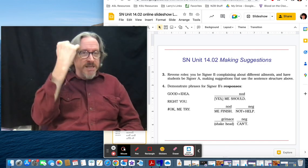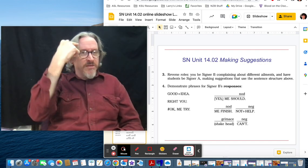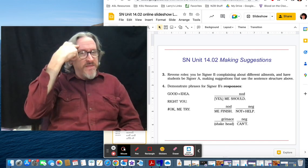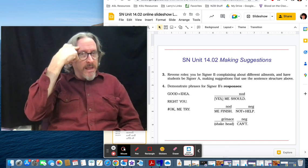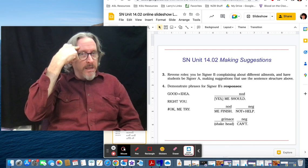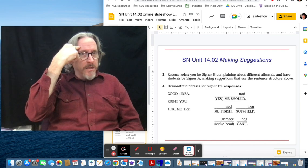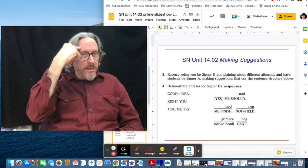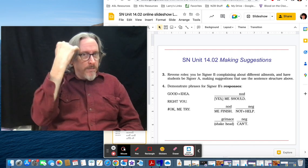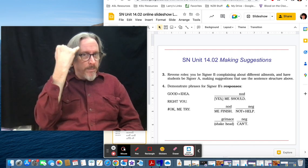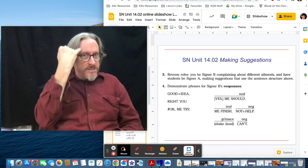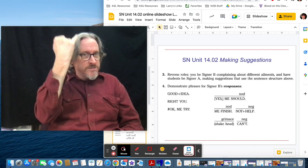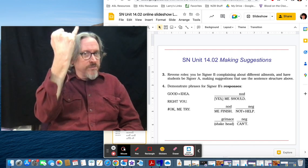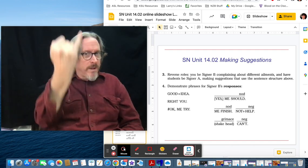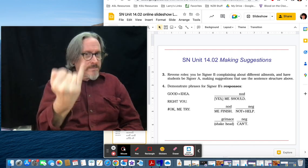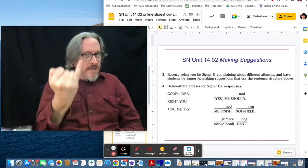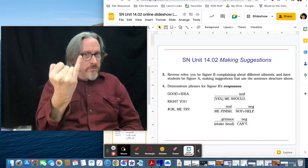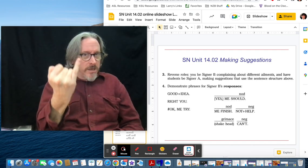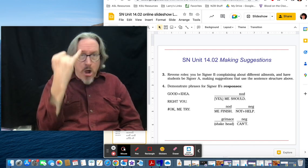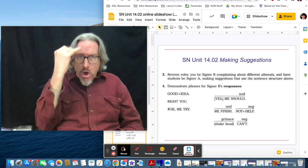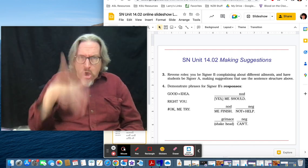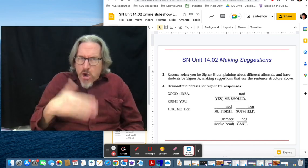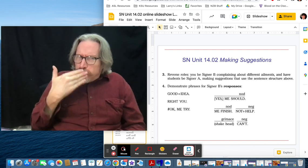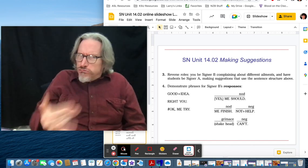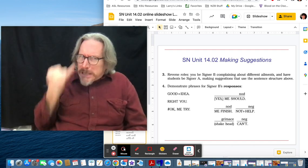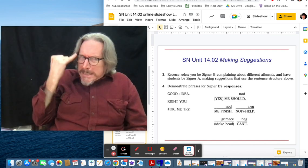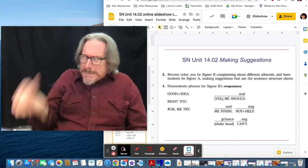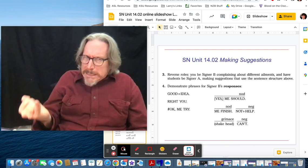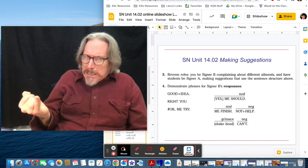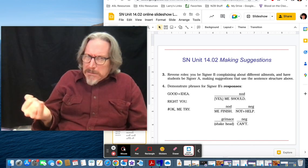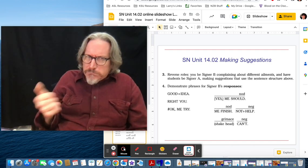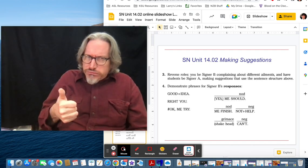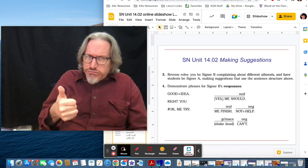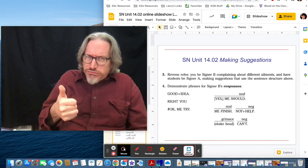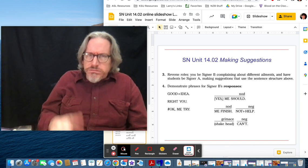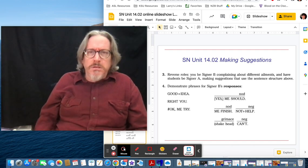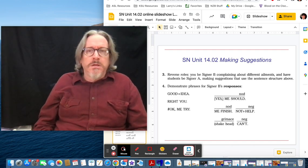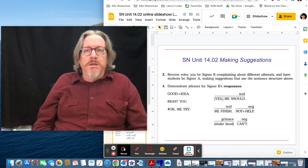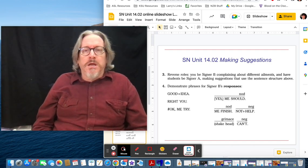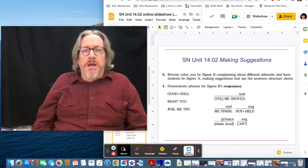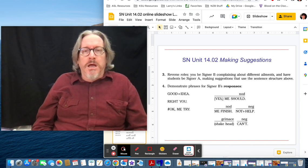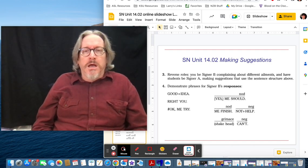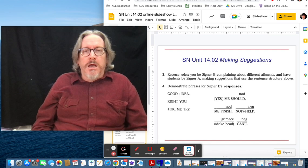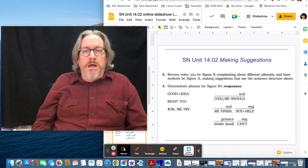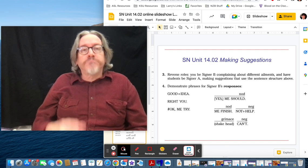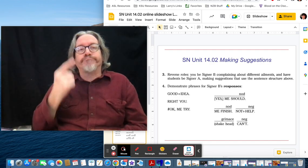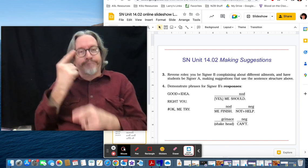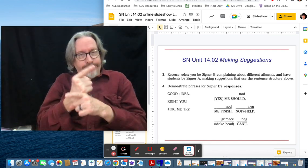So it's like think, but it just sort of pops out, right? Oh, good idea.